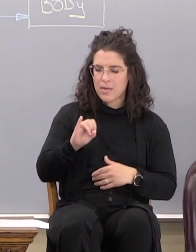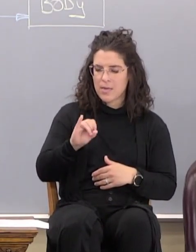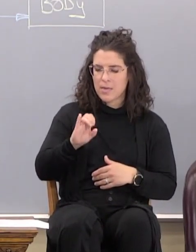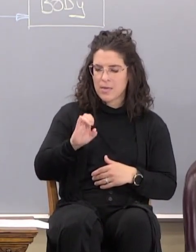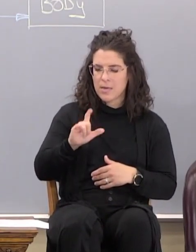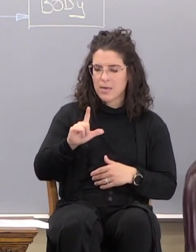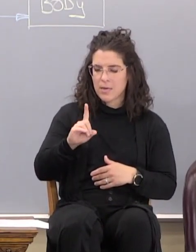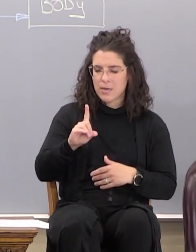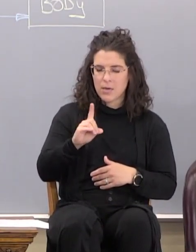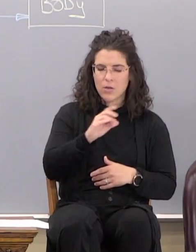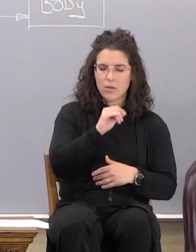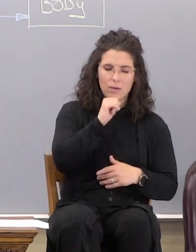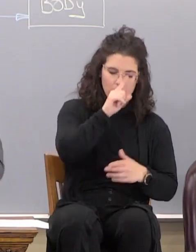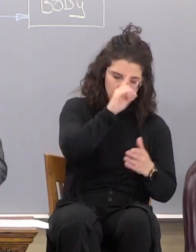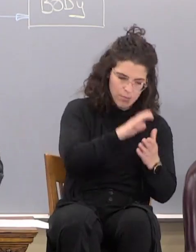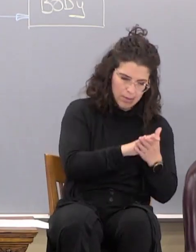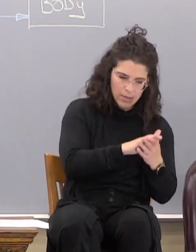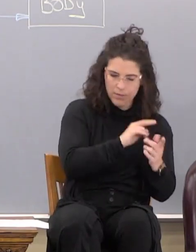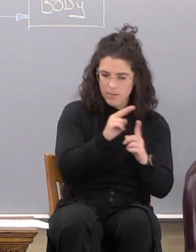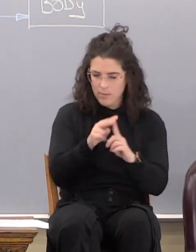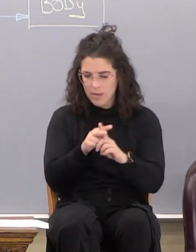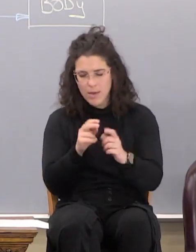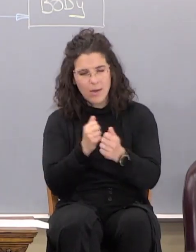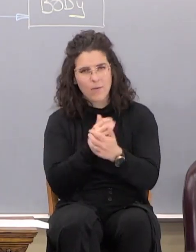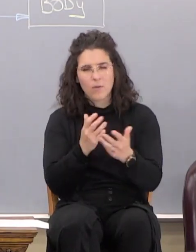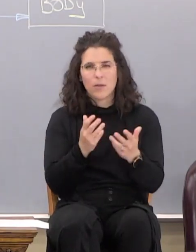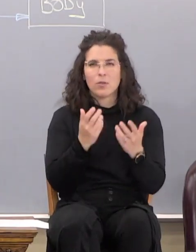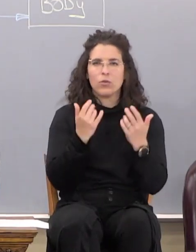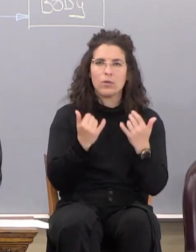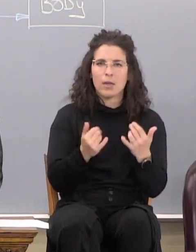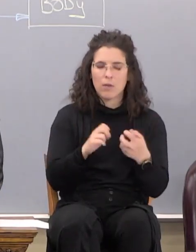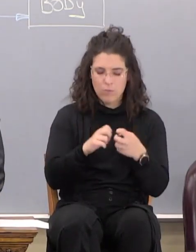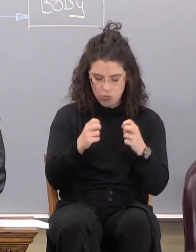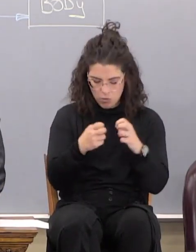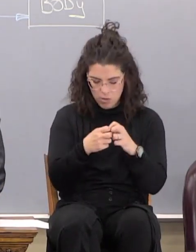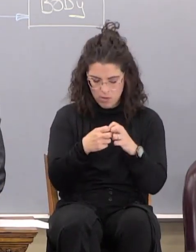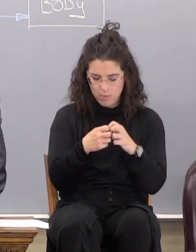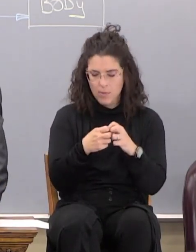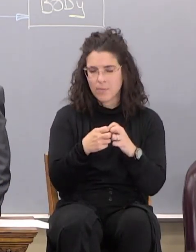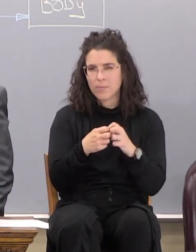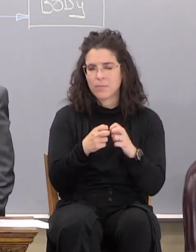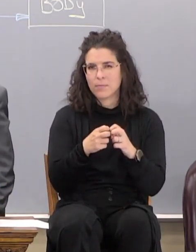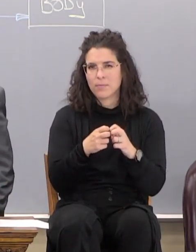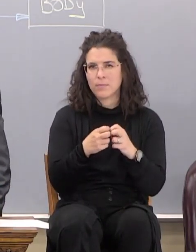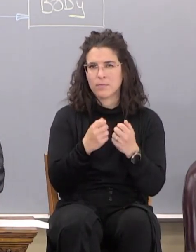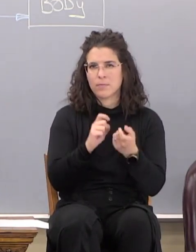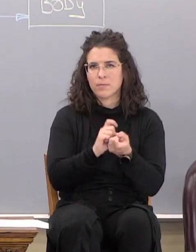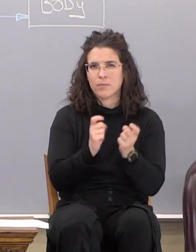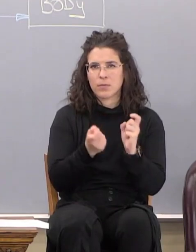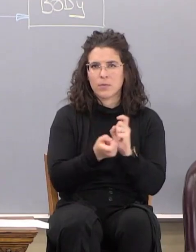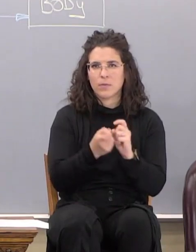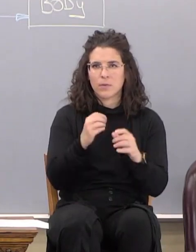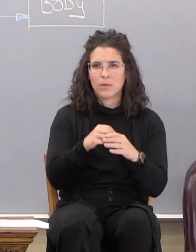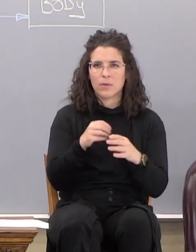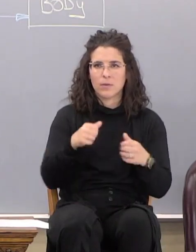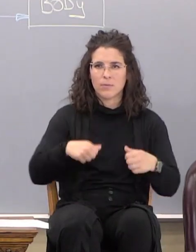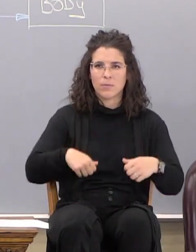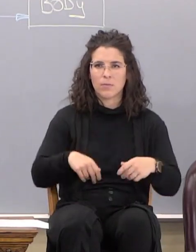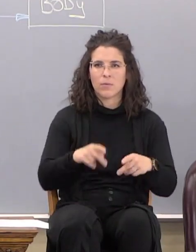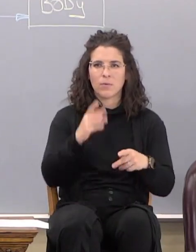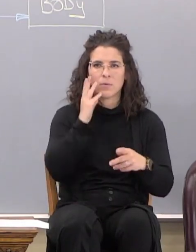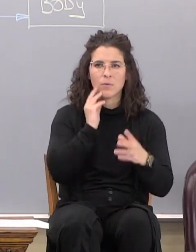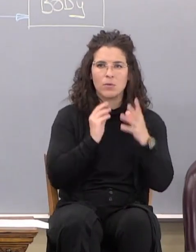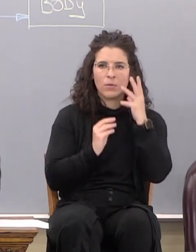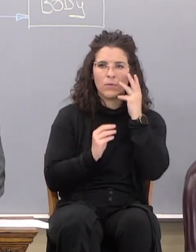not to believe and to apply. So now problems are transformed into opportunities to